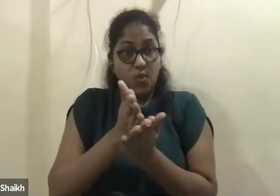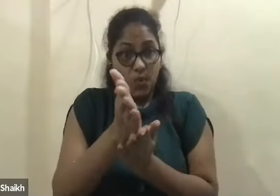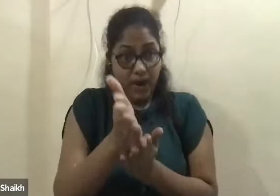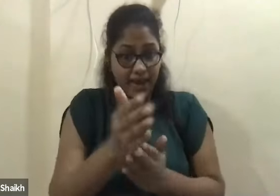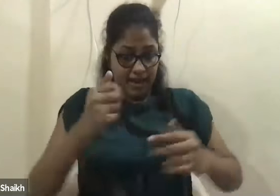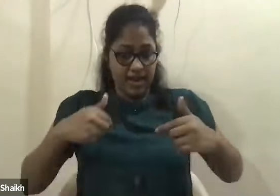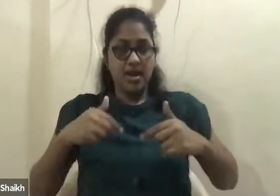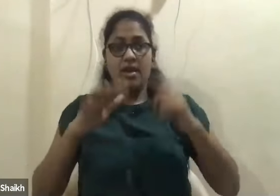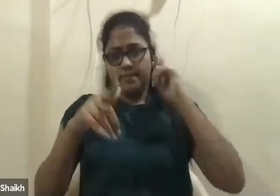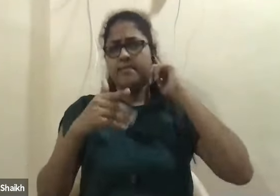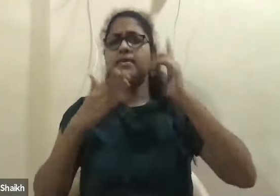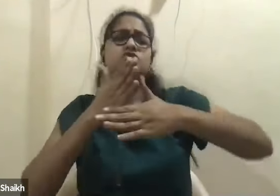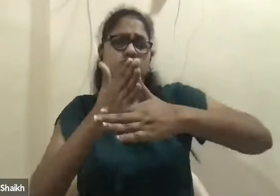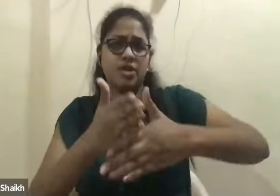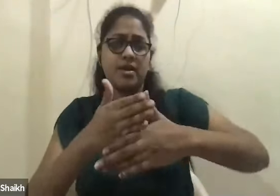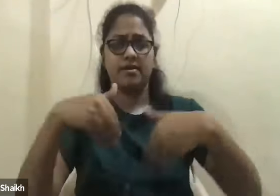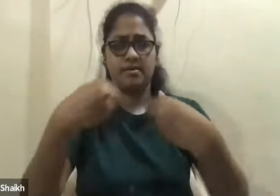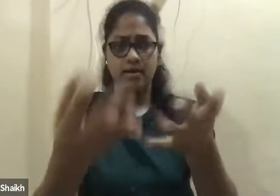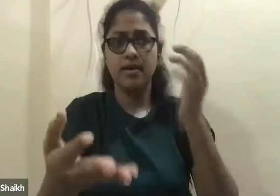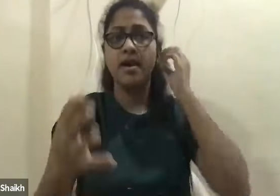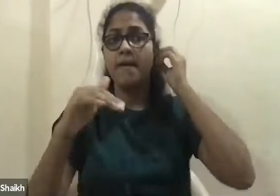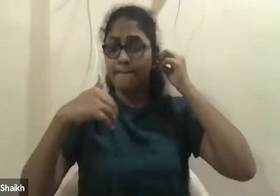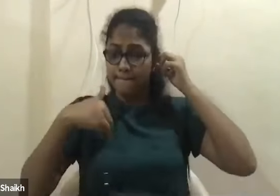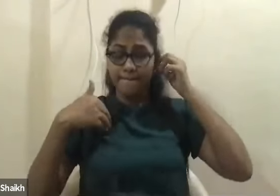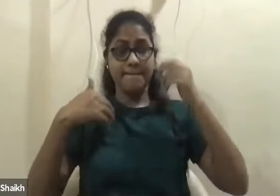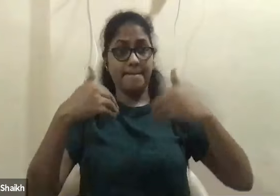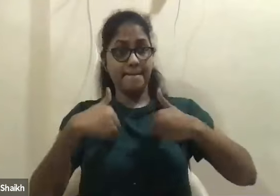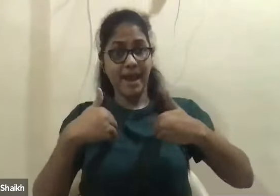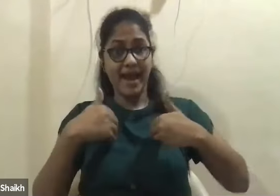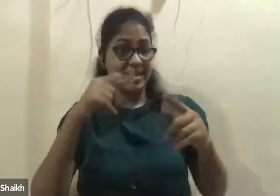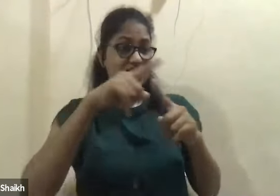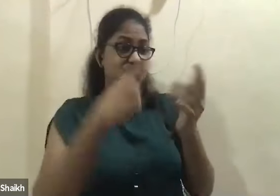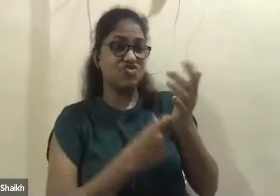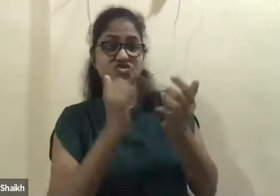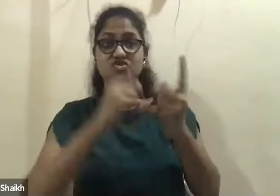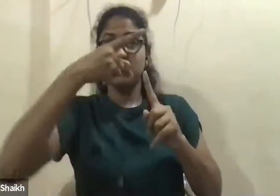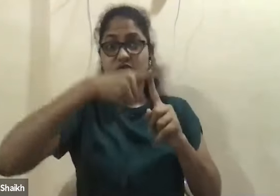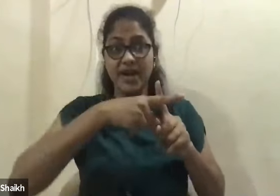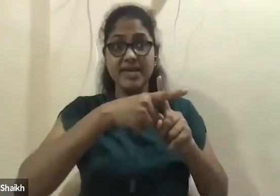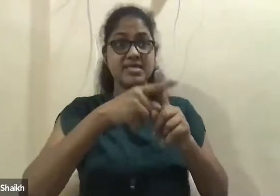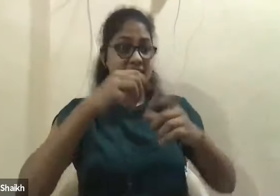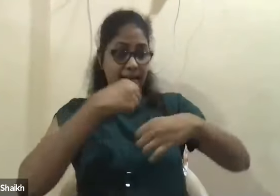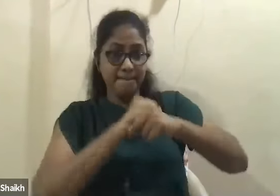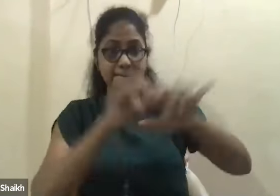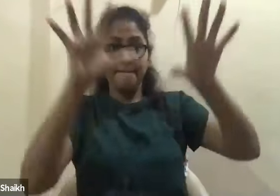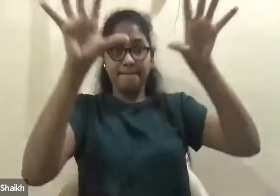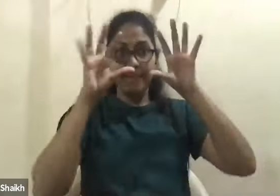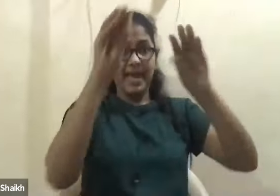you what my indenture, the trust deed that I have on board reads like. It has about a